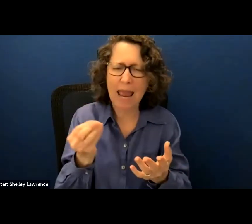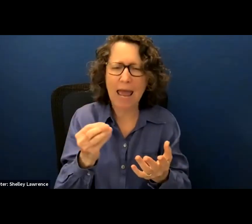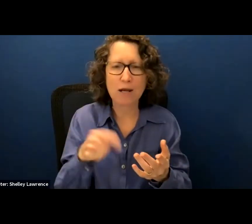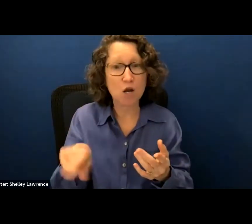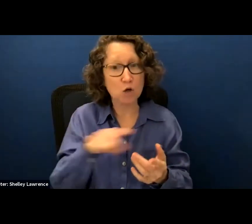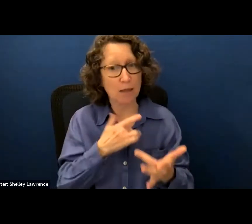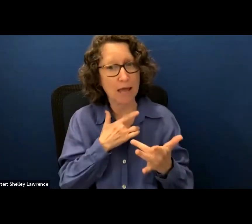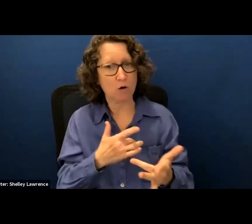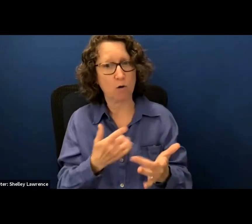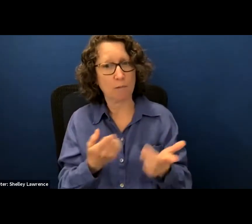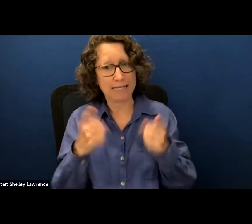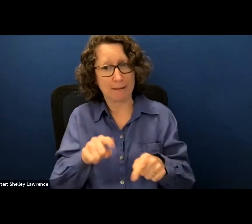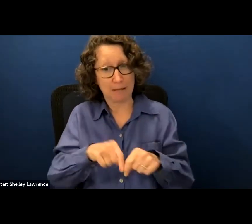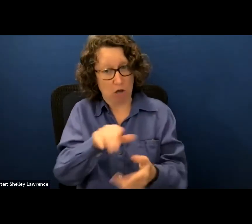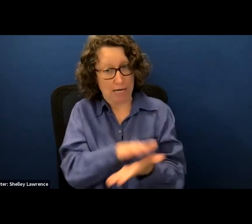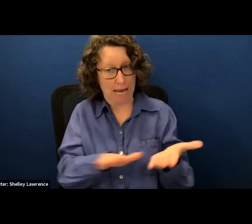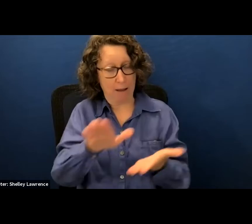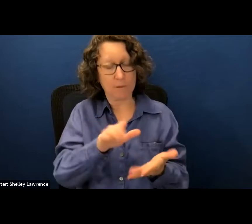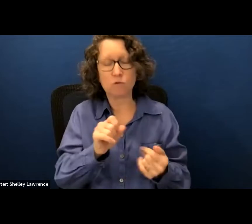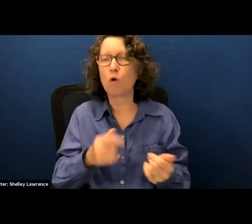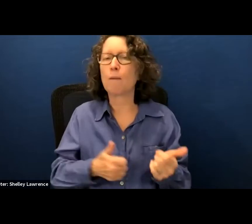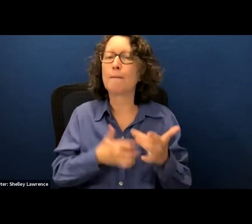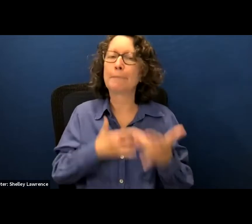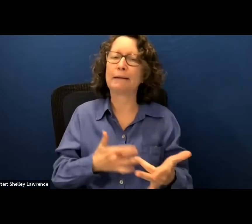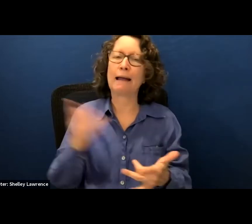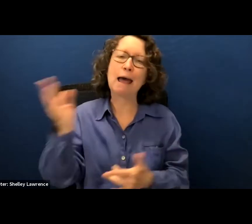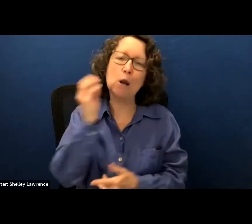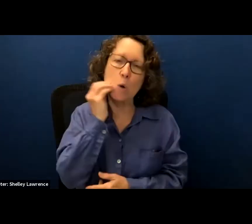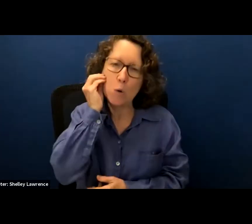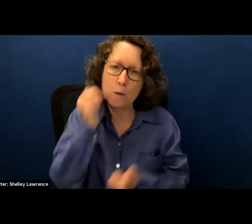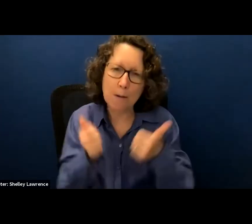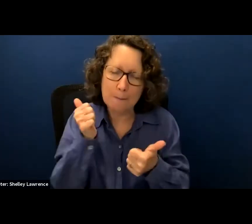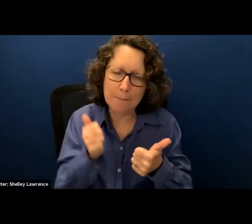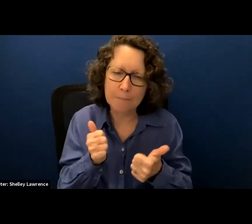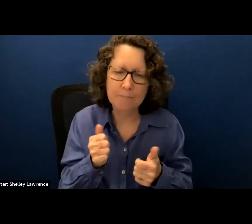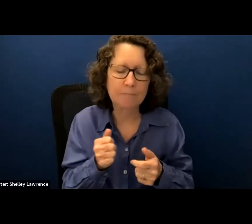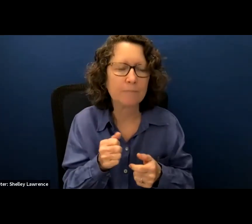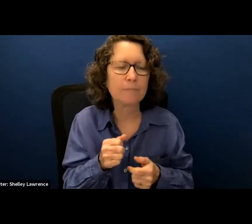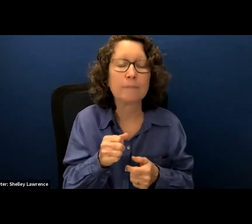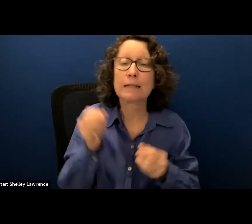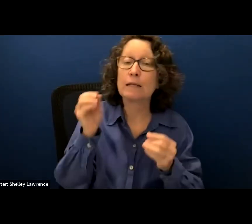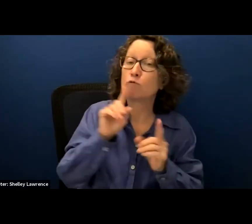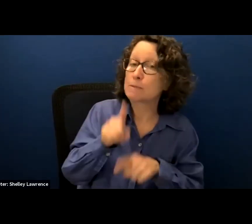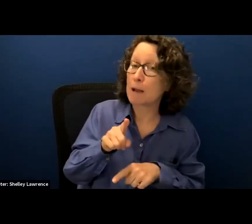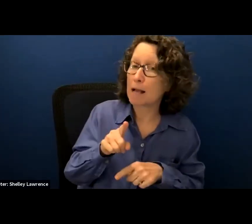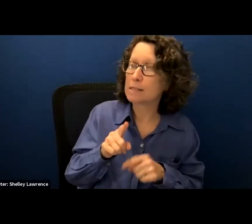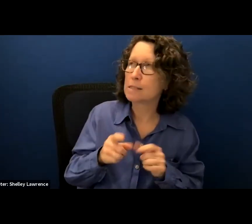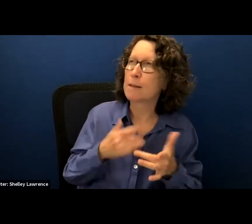they normally take place on campus, or is it mostly at home? Primarily, these are